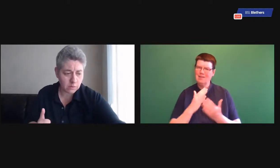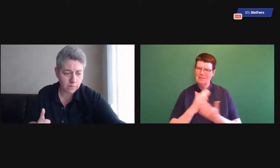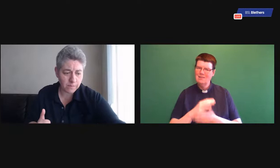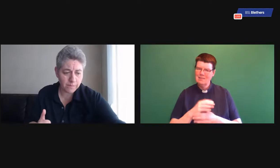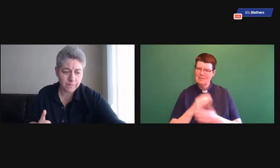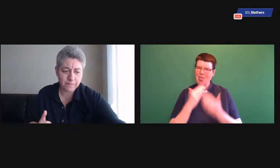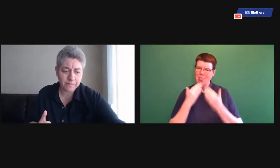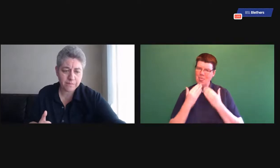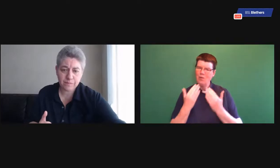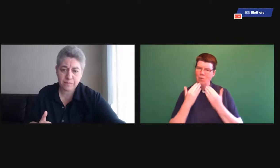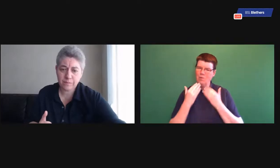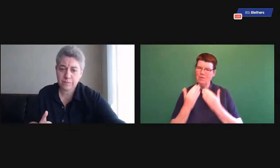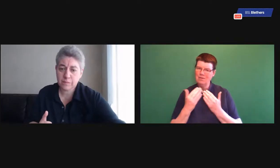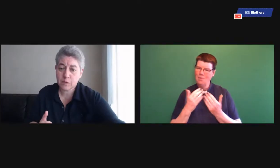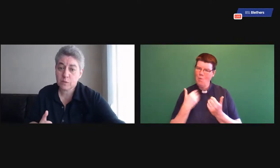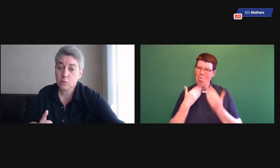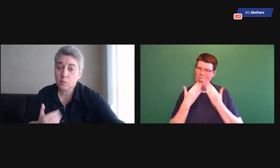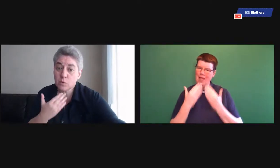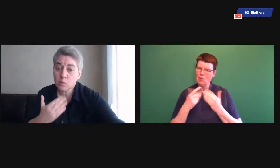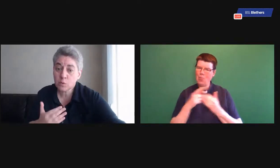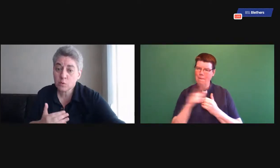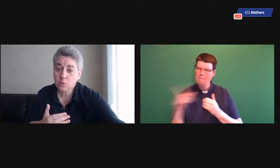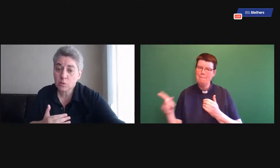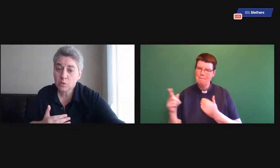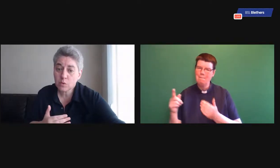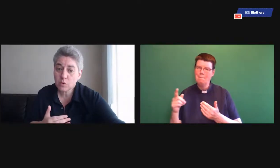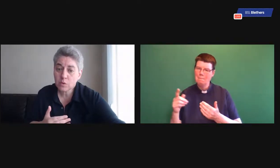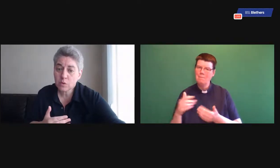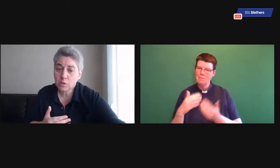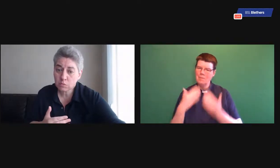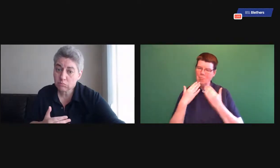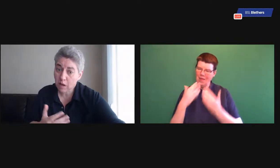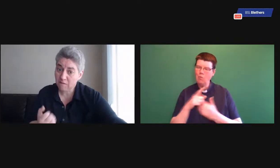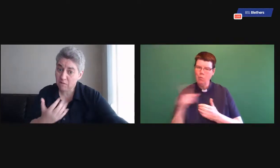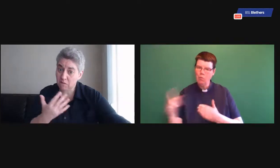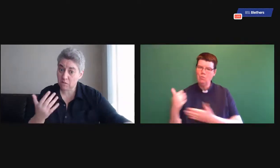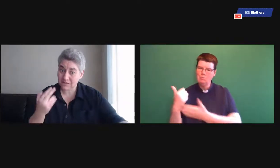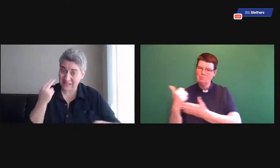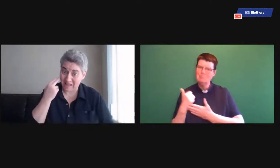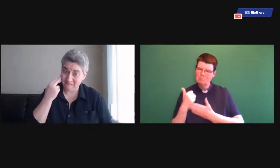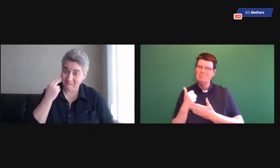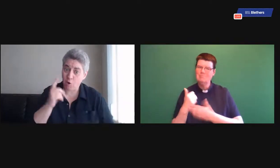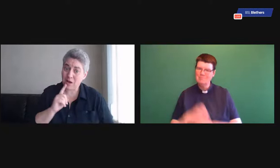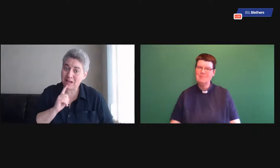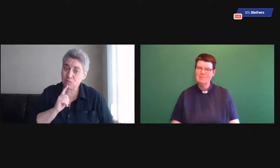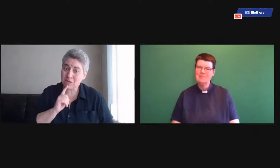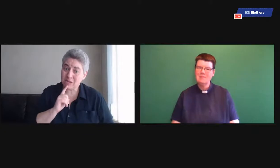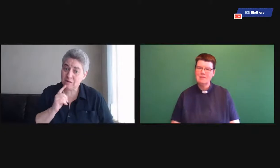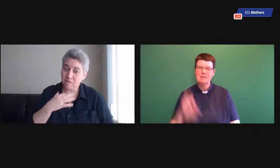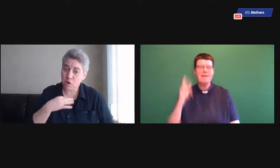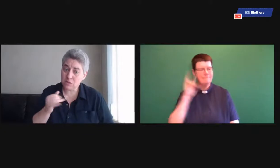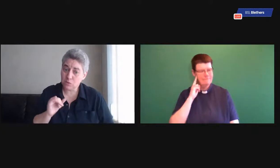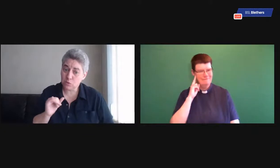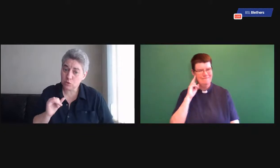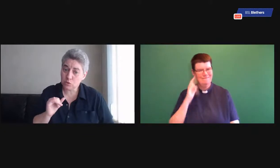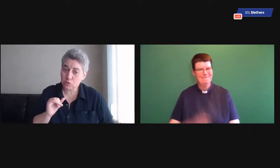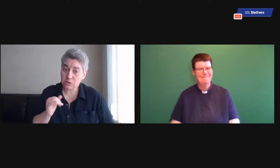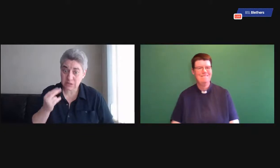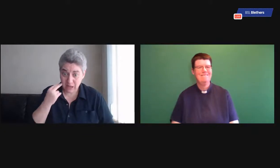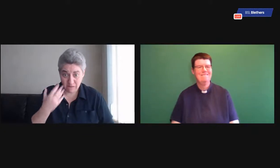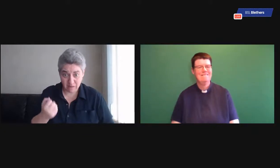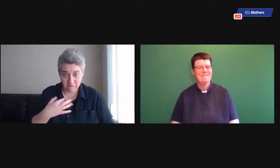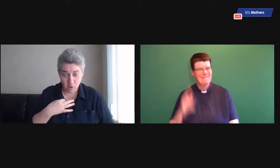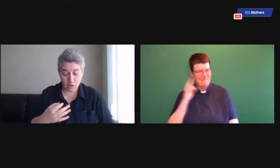Wow, that's marvelous, and I'm so grateful to them because they're so give me so